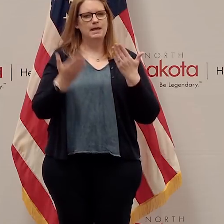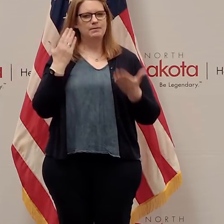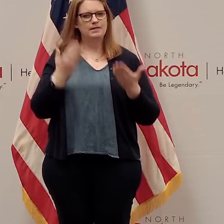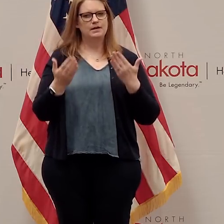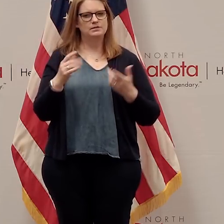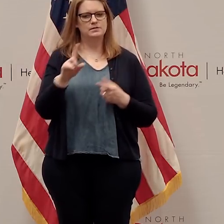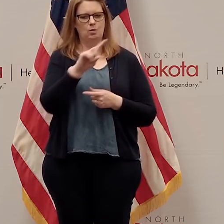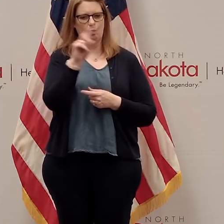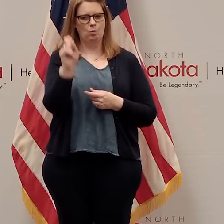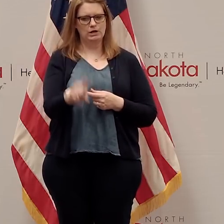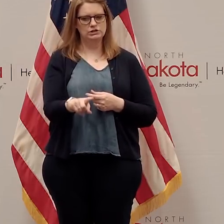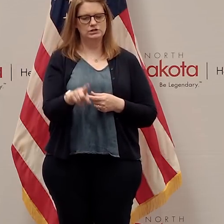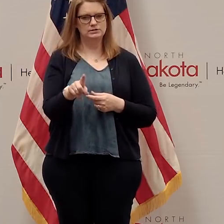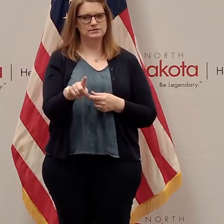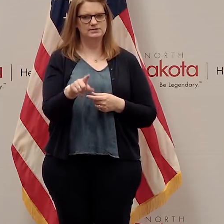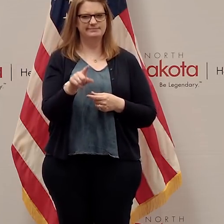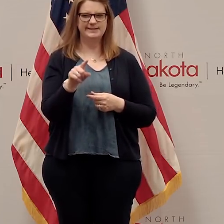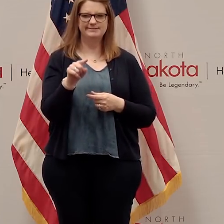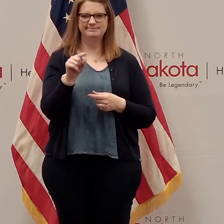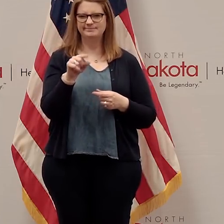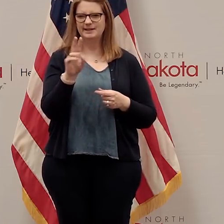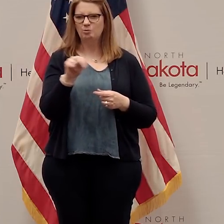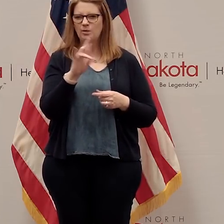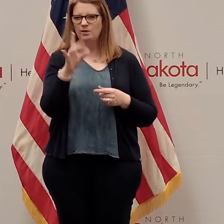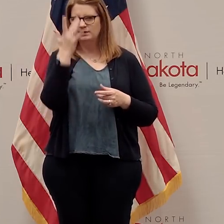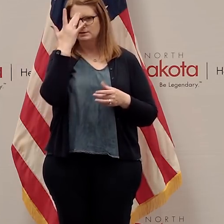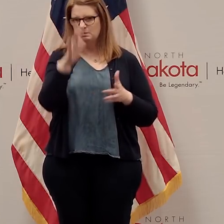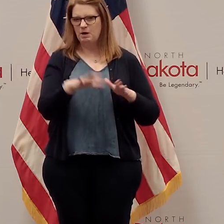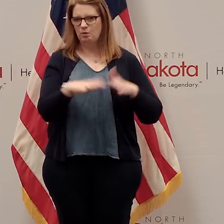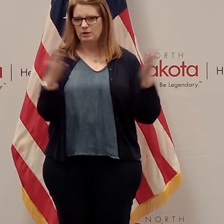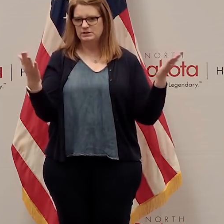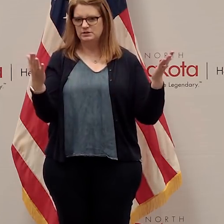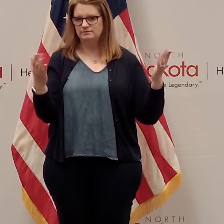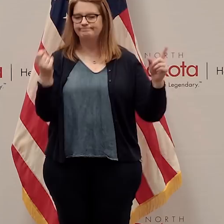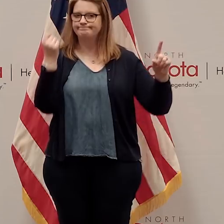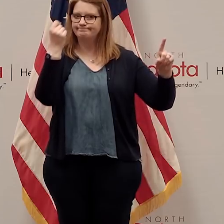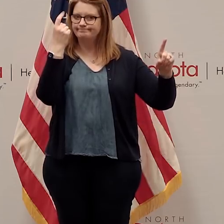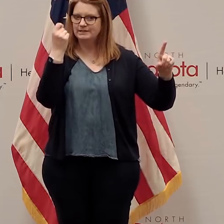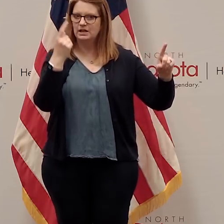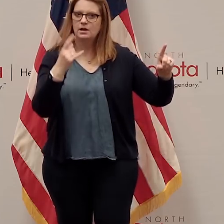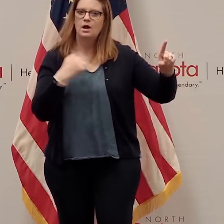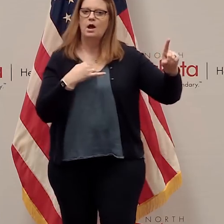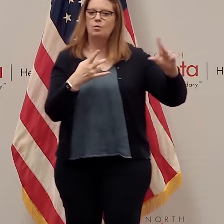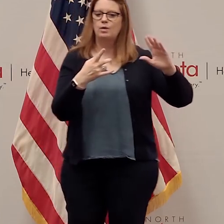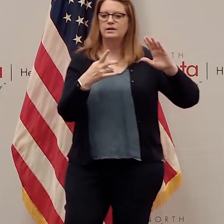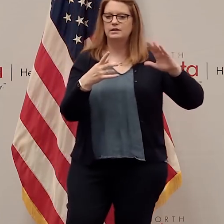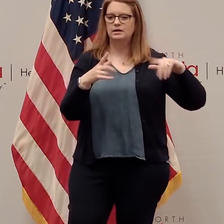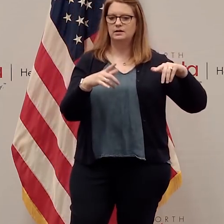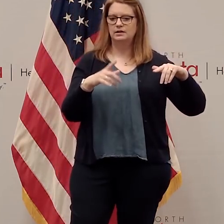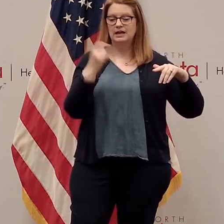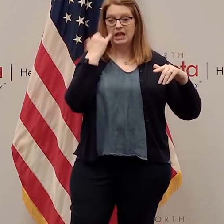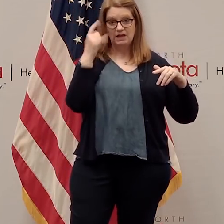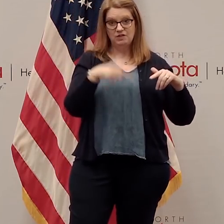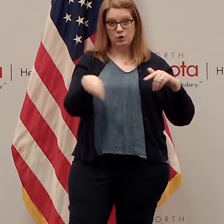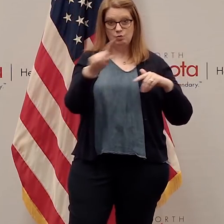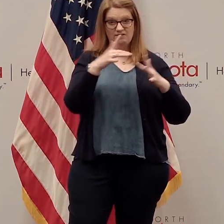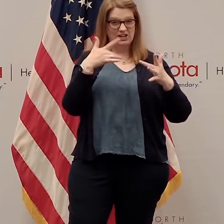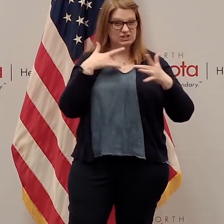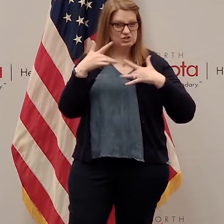this, I want to pull up a slide to make sure that we're directing people to the right locations. But if you've got concerns